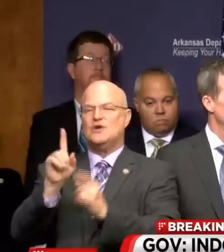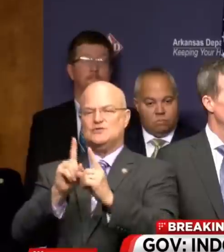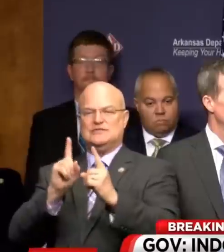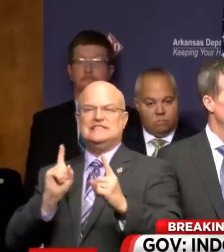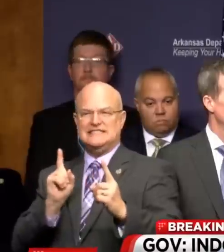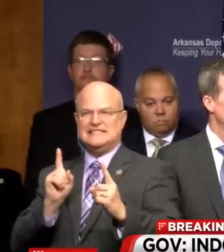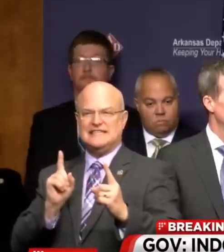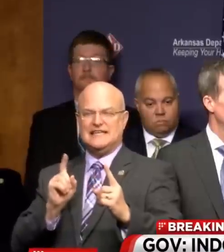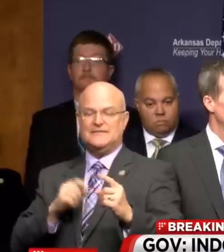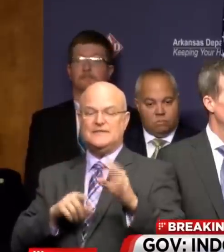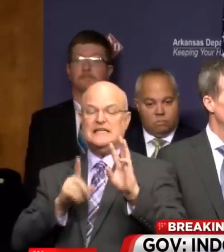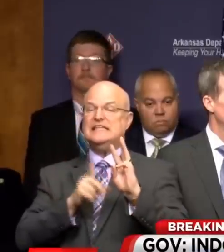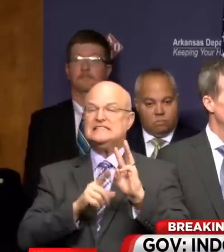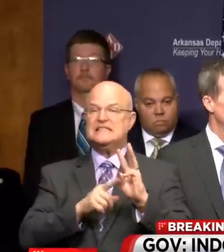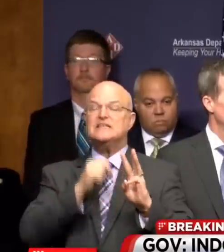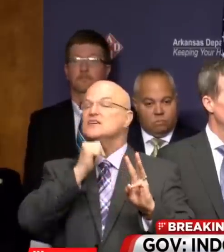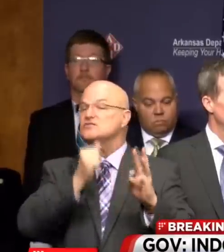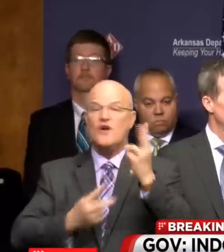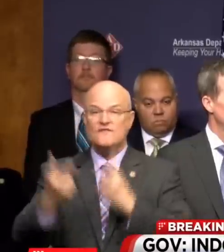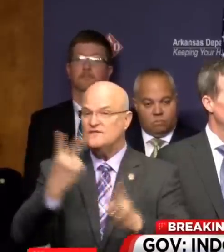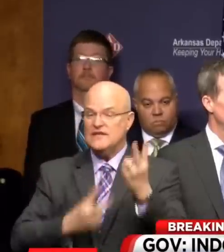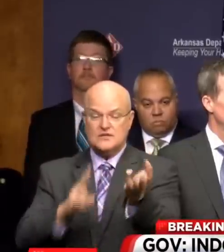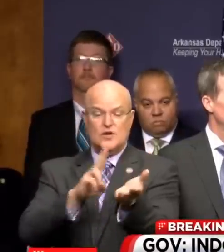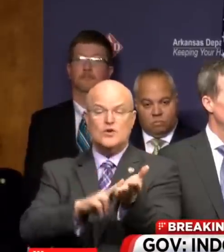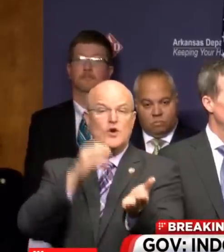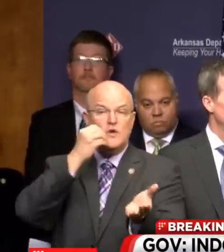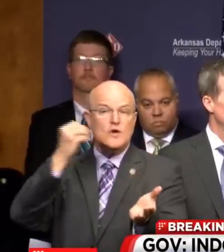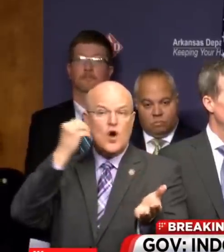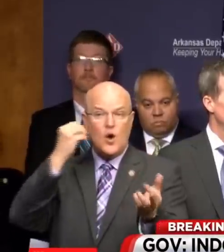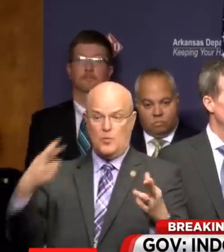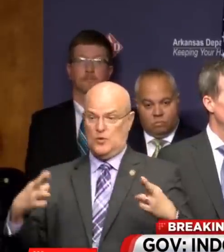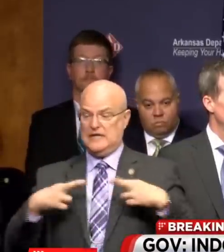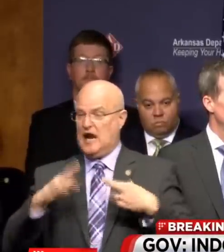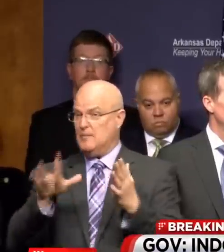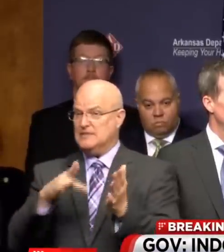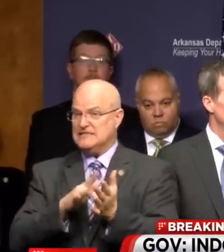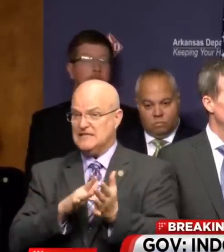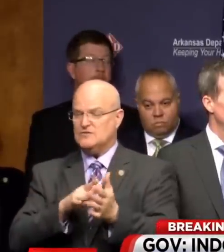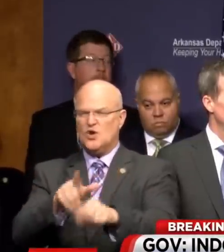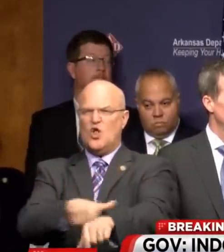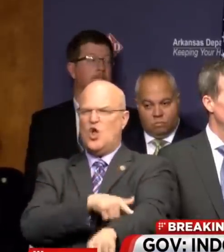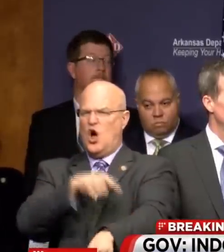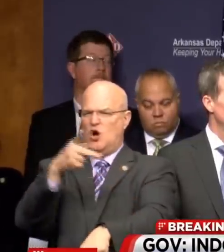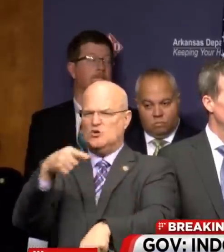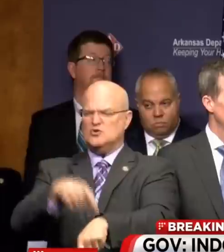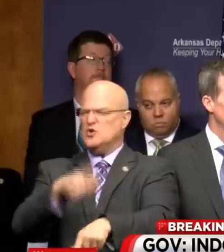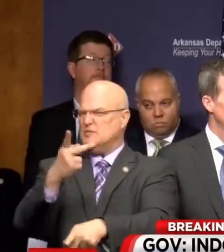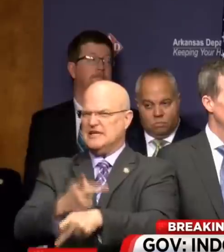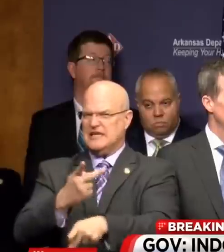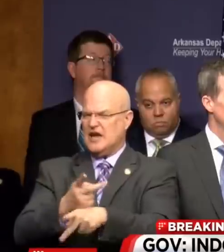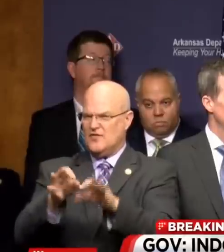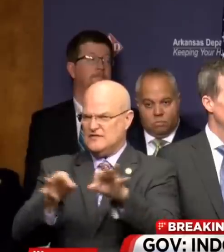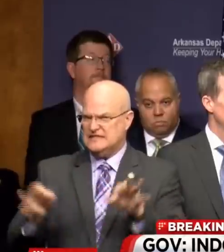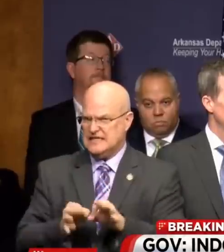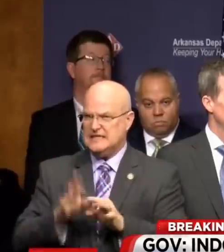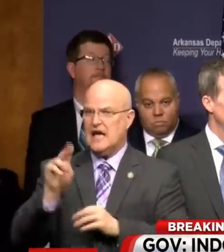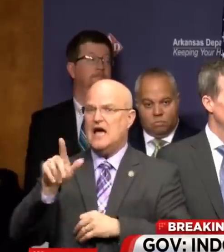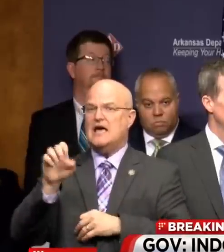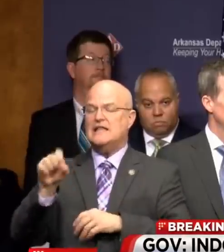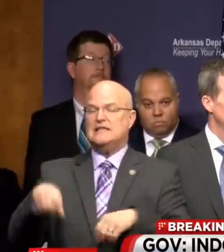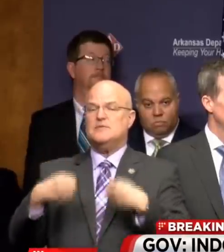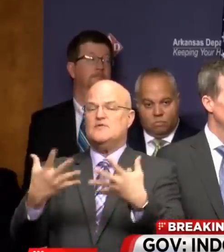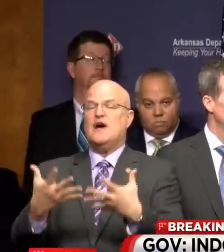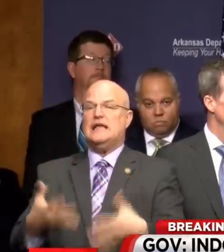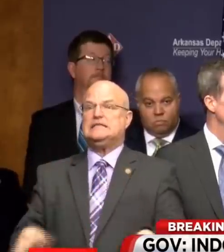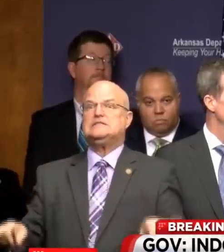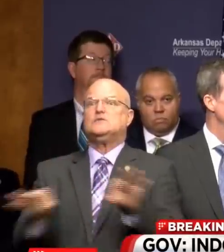And sixth, do not visit nursing homes, retirement centers, or long-term care facilities unless providing